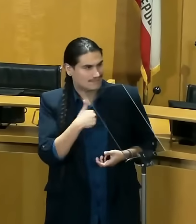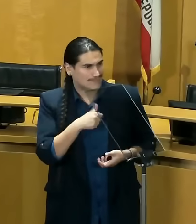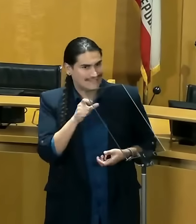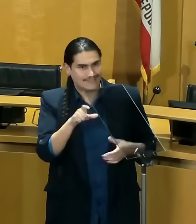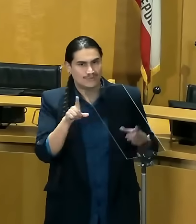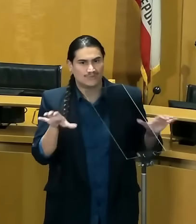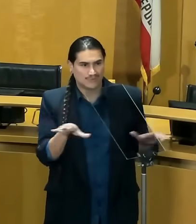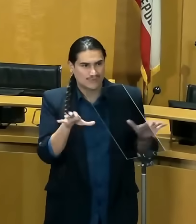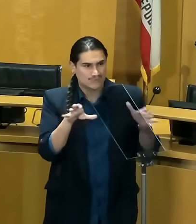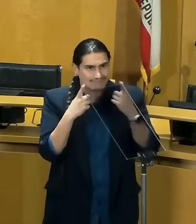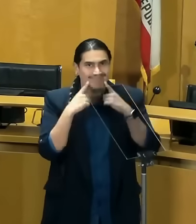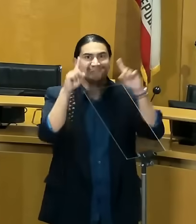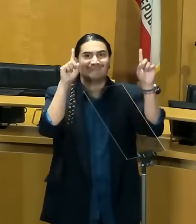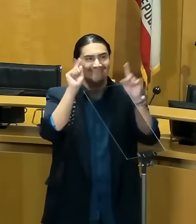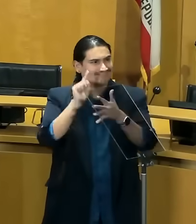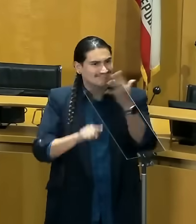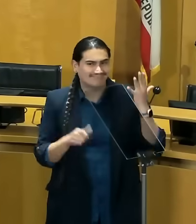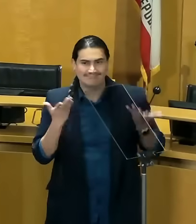accomplish. But